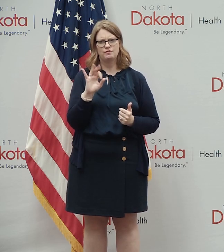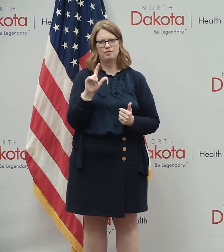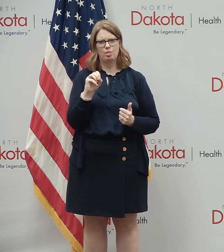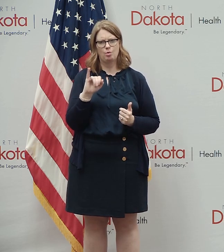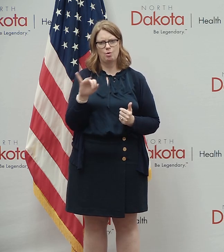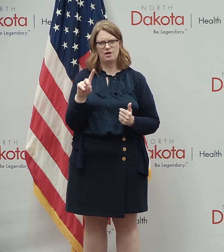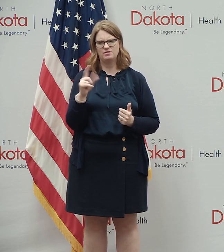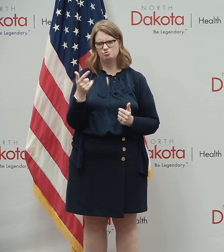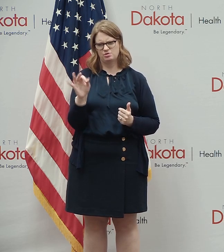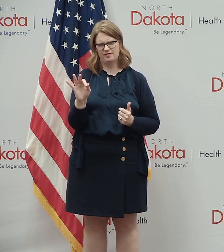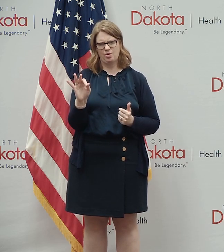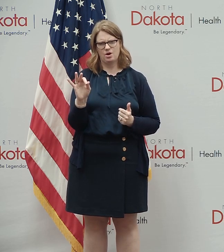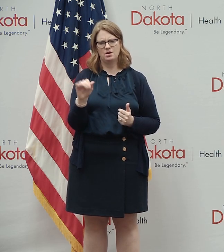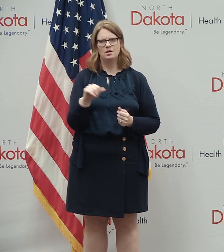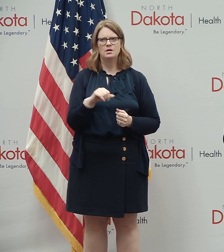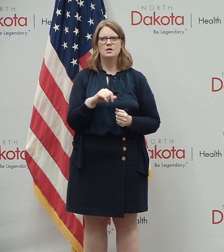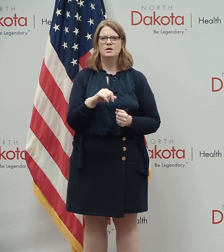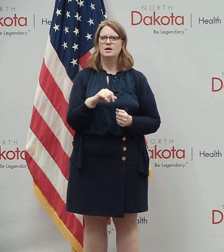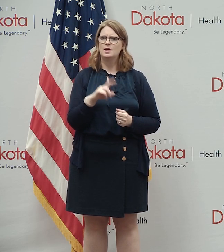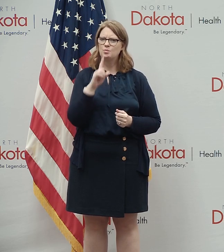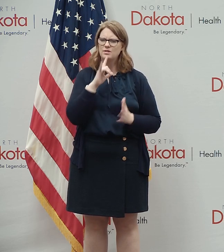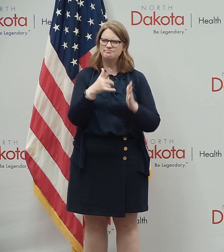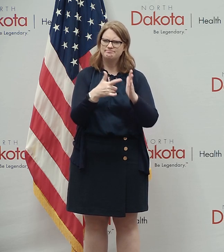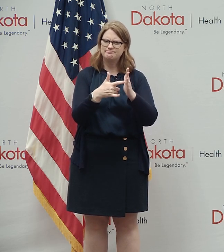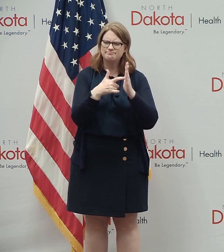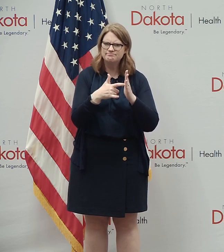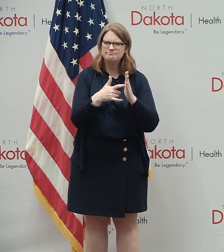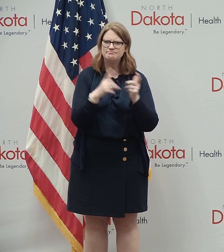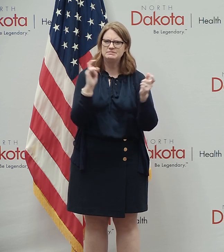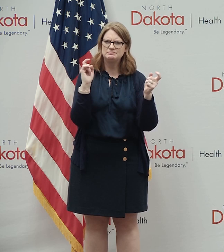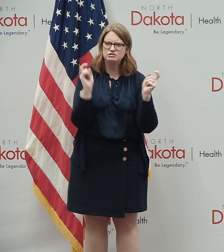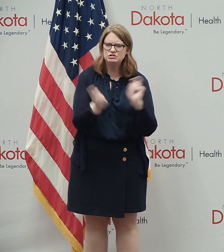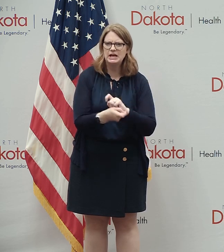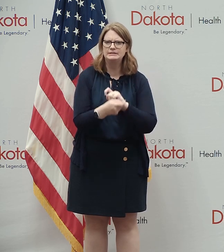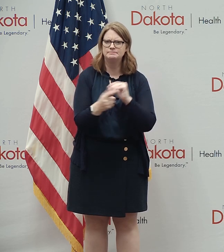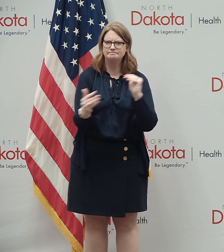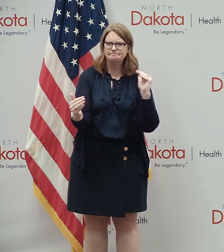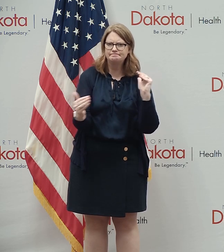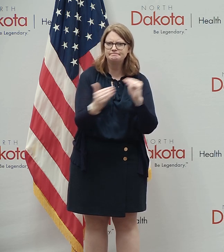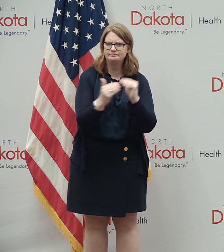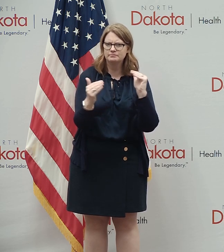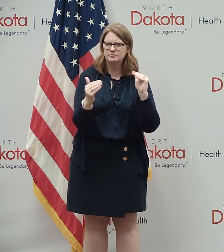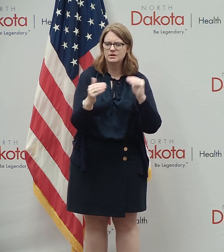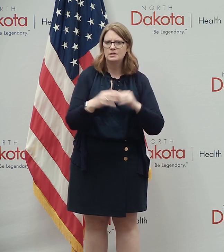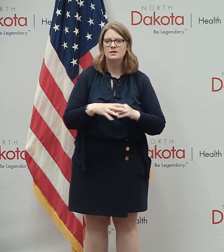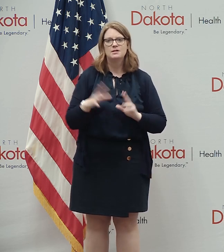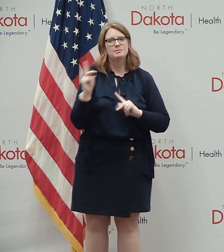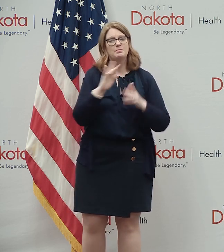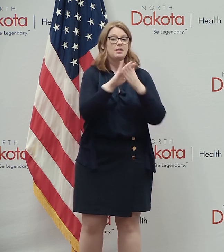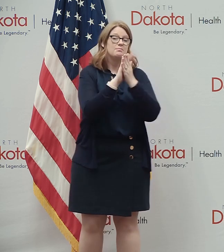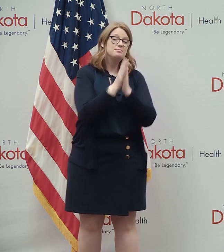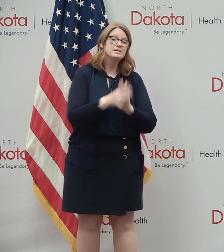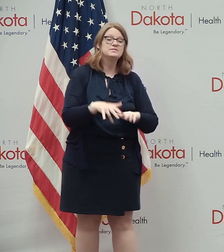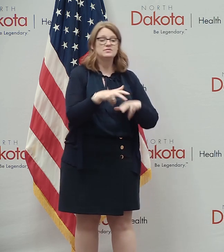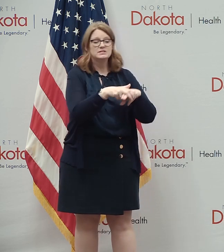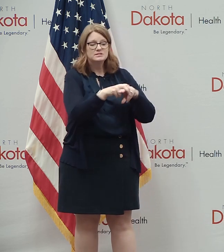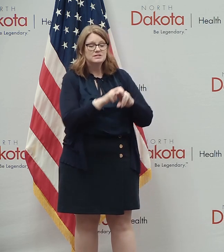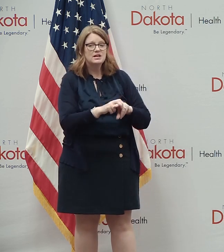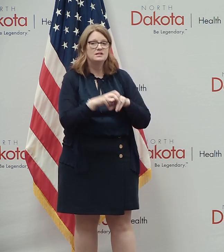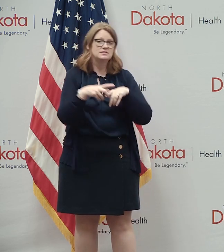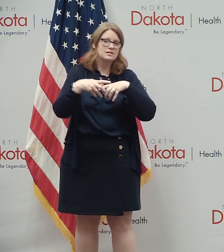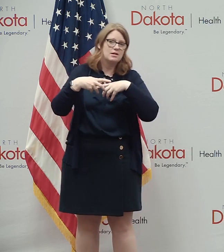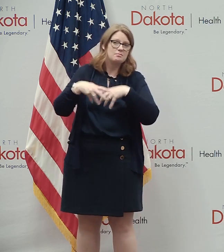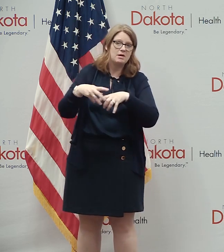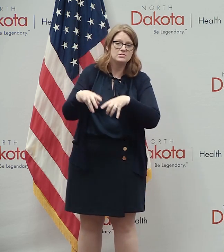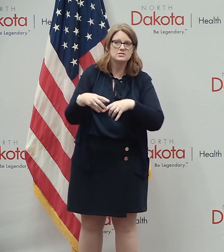appropriately demanding change, justice, and equality. And they're doing that in peaceful marches and sit-ins and in rallies. And today